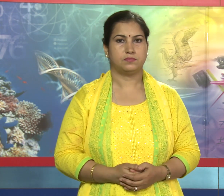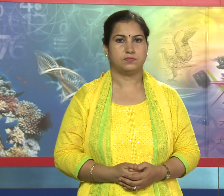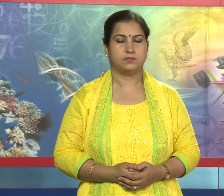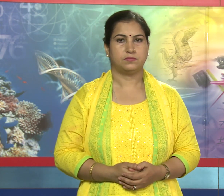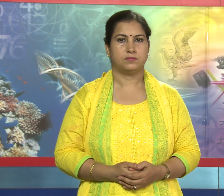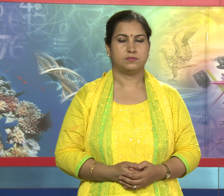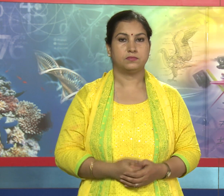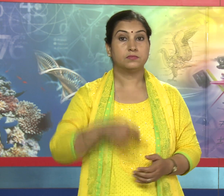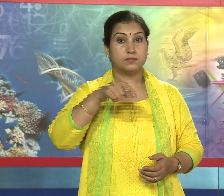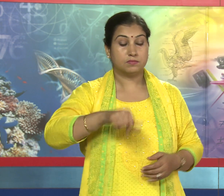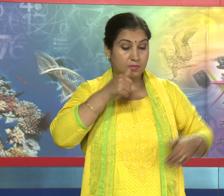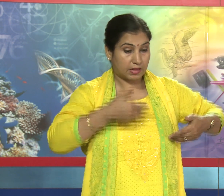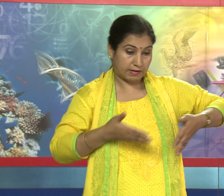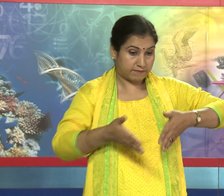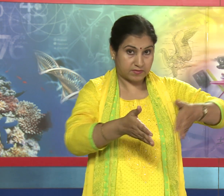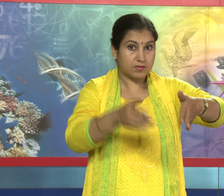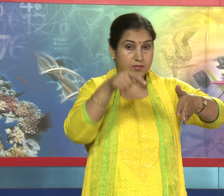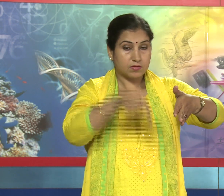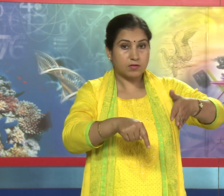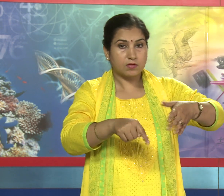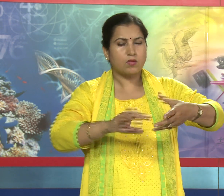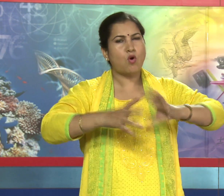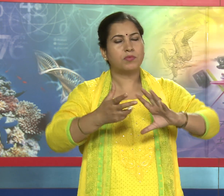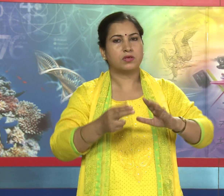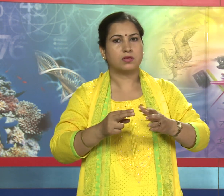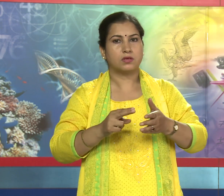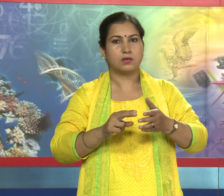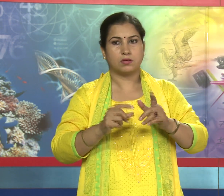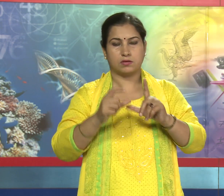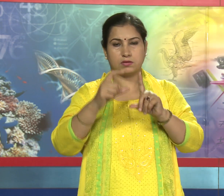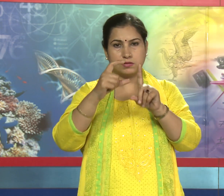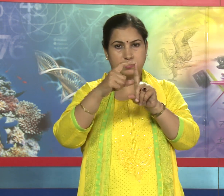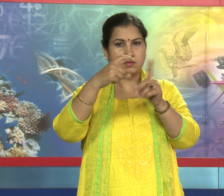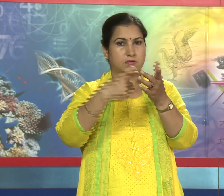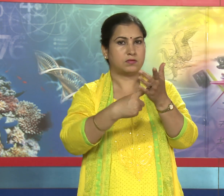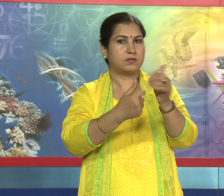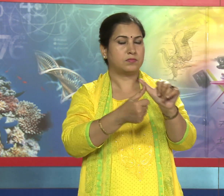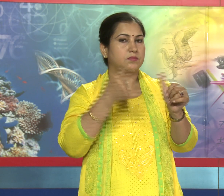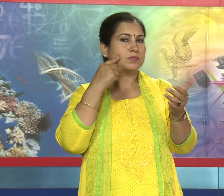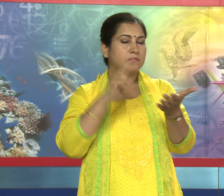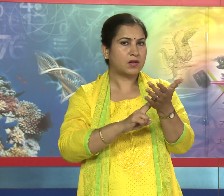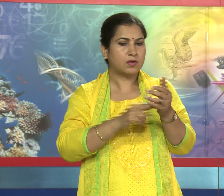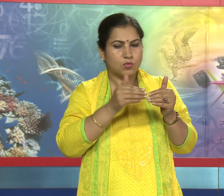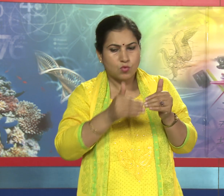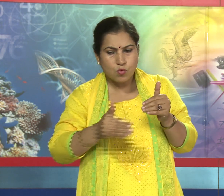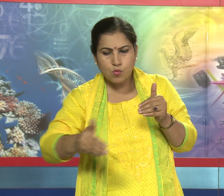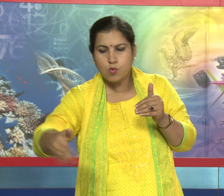These rivers normally drain towards salt lakes or flow into the